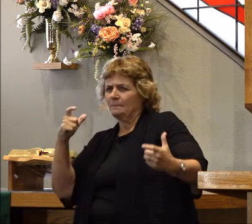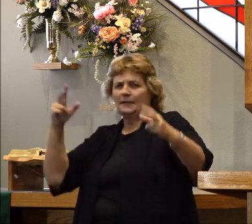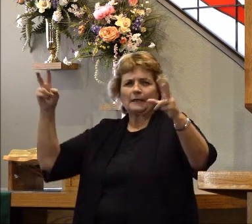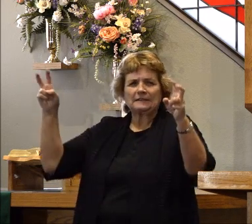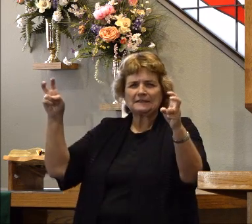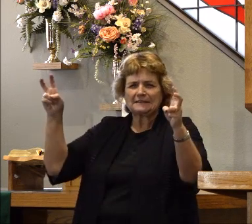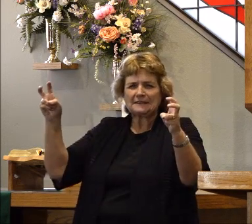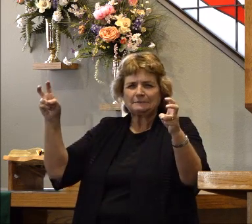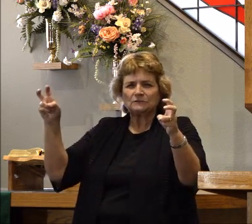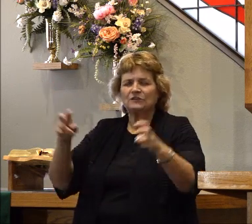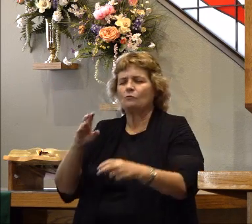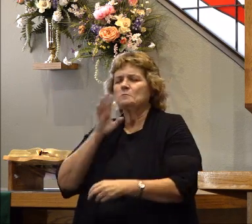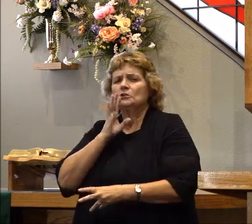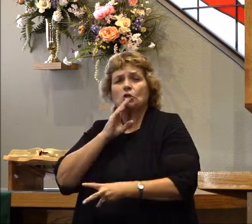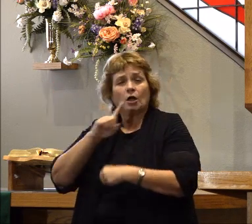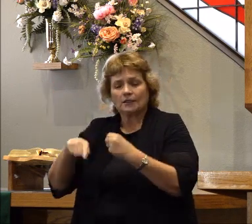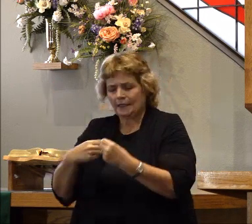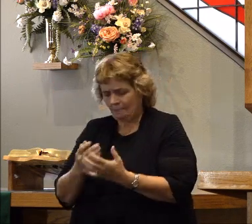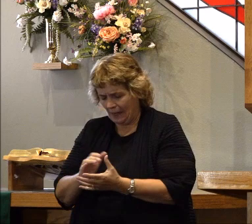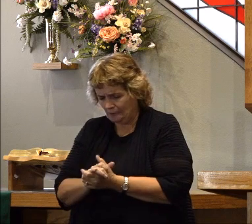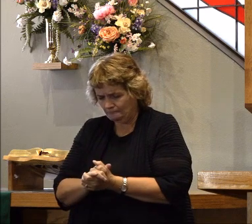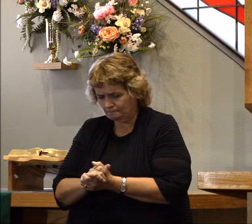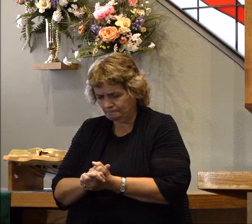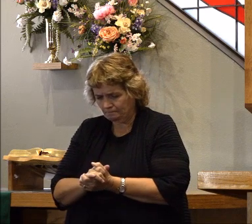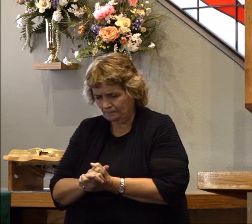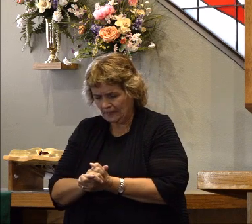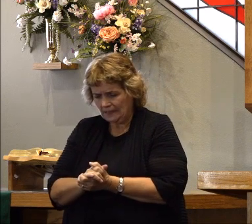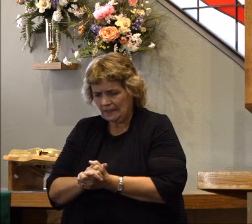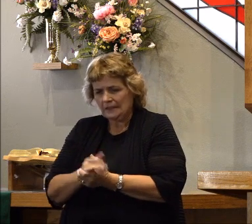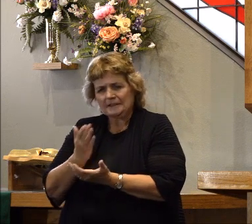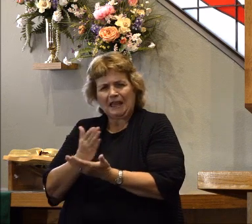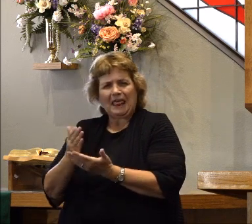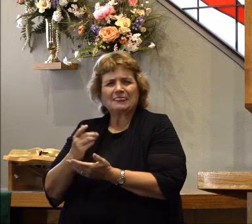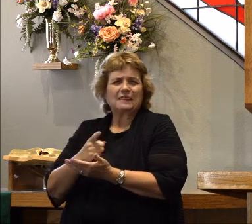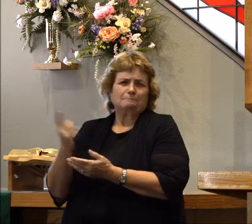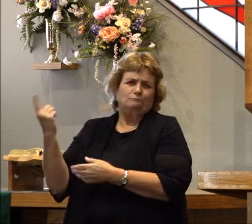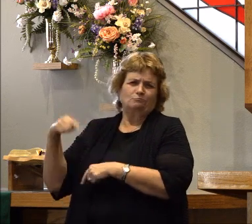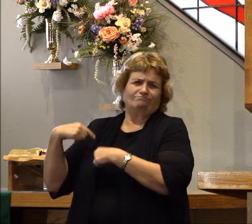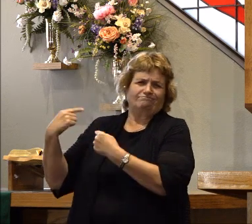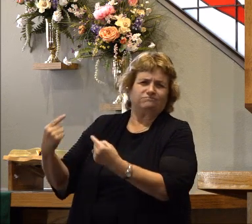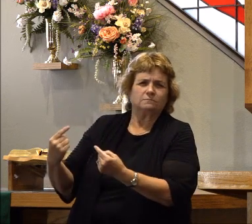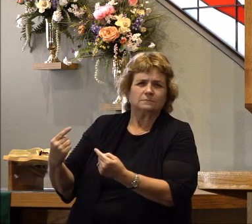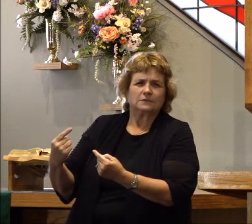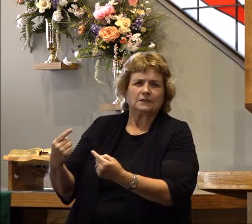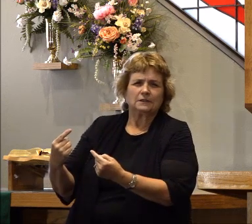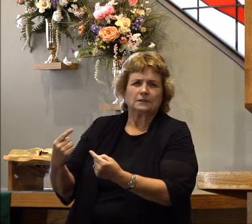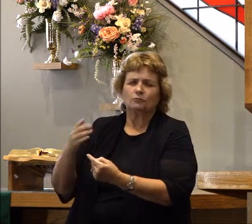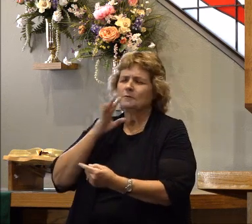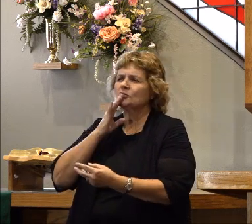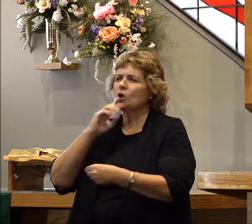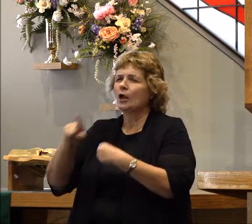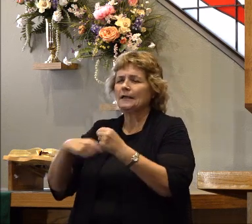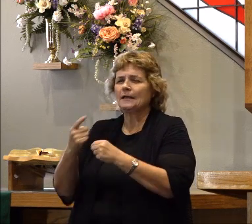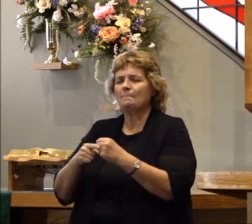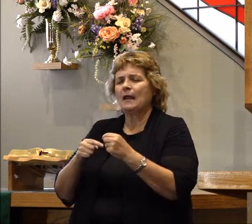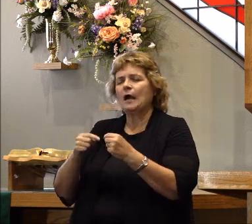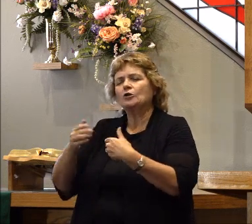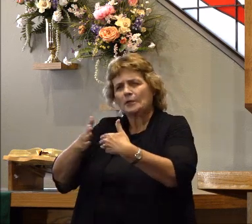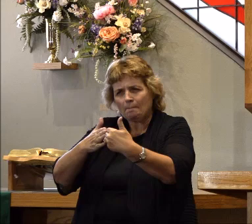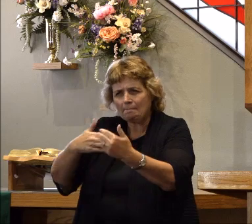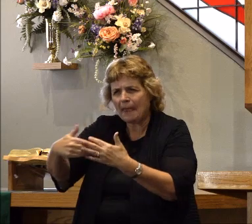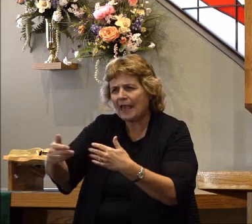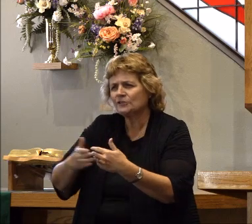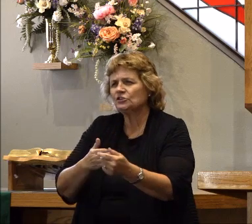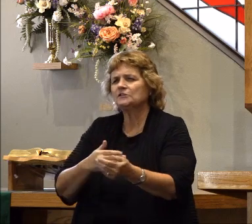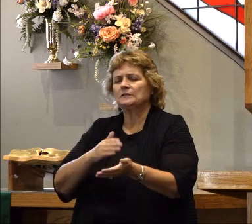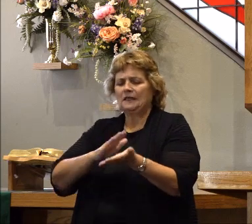we've been talking about the last few weeks are these: compassion,